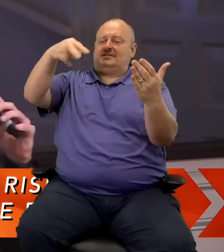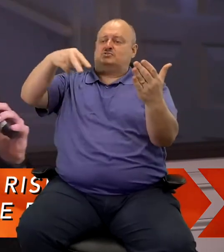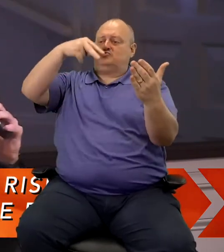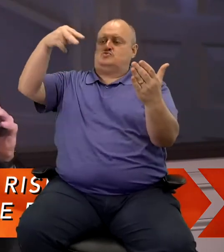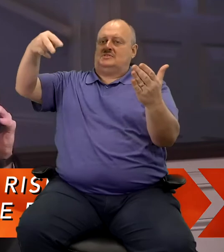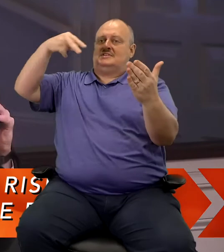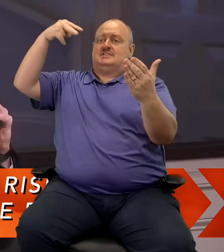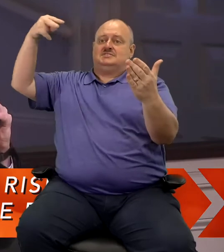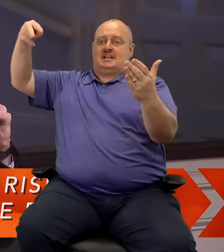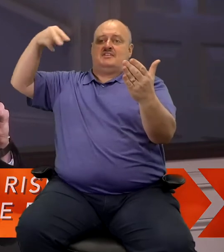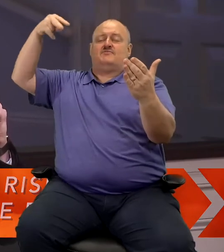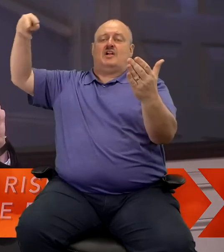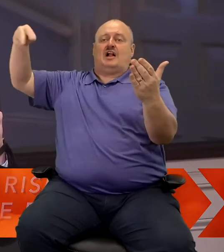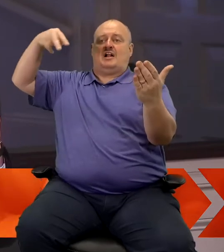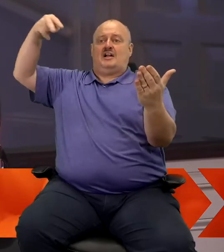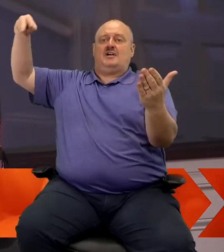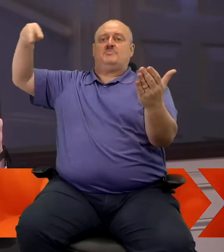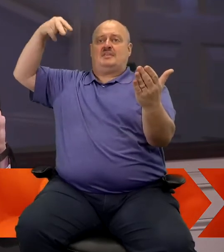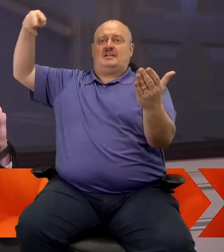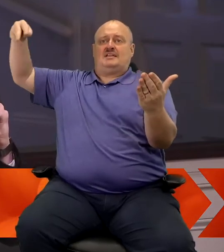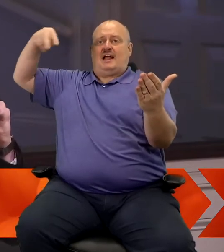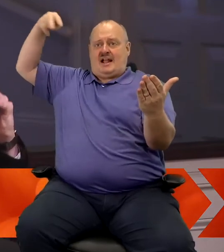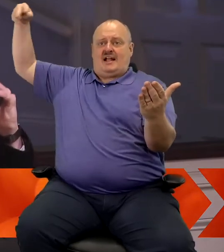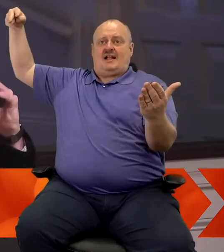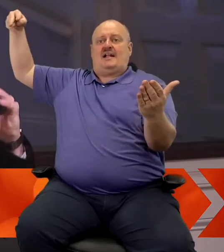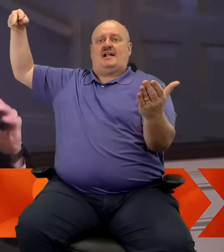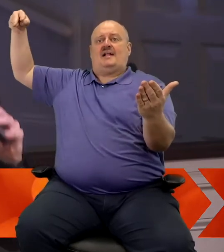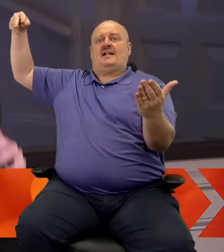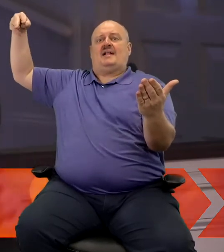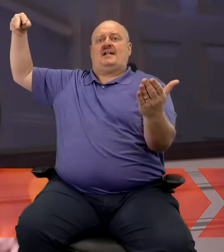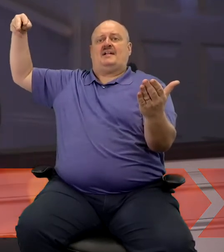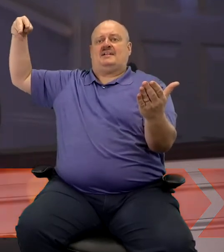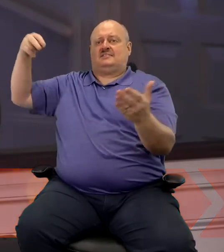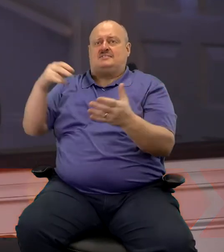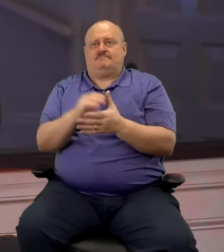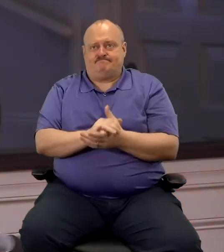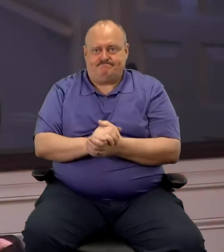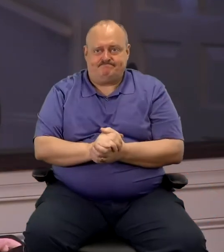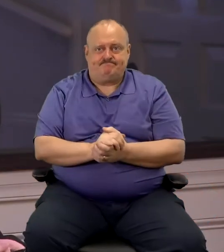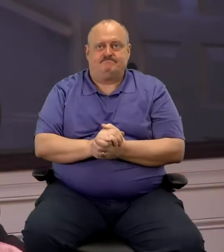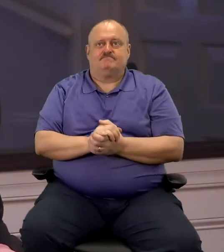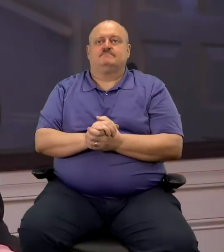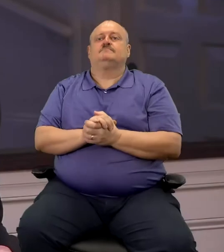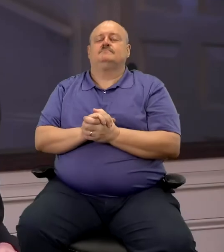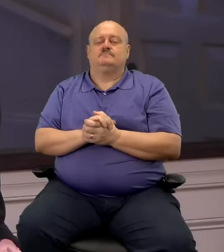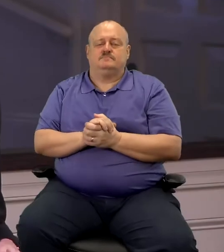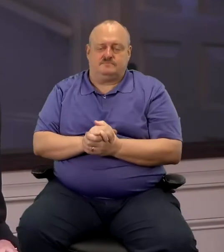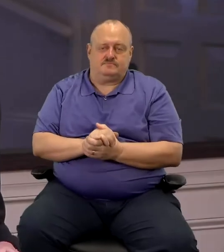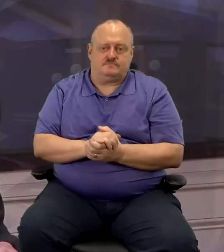is risen from the dead.